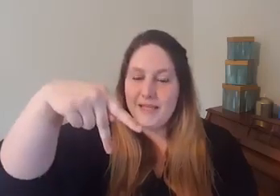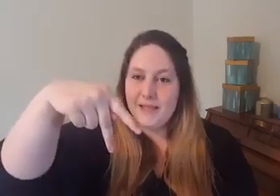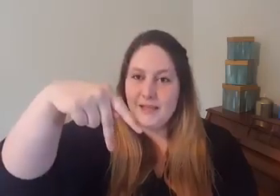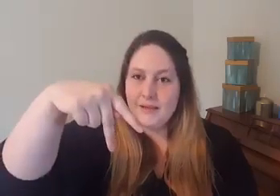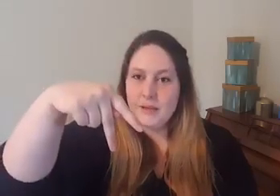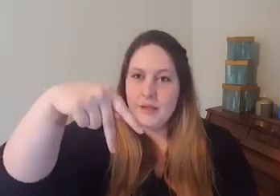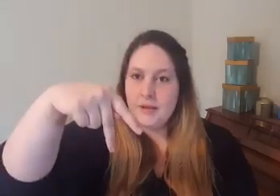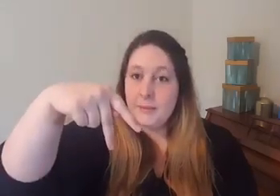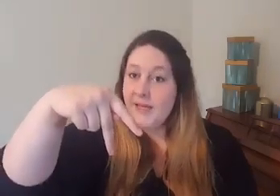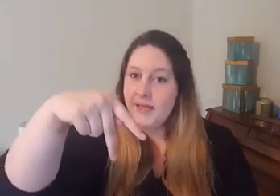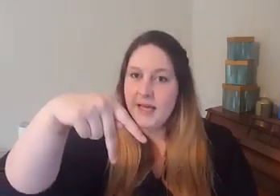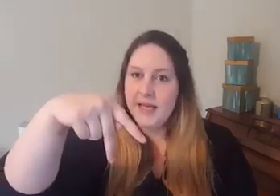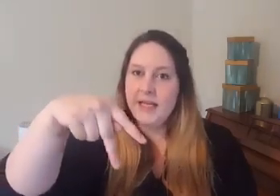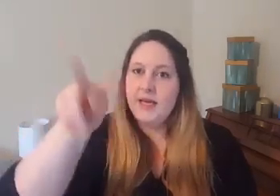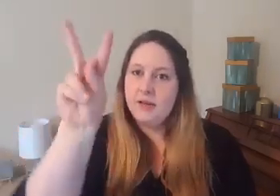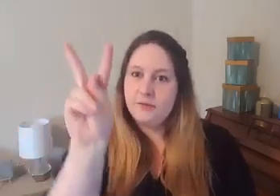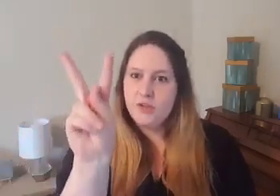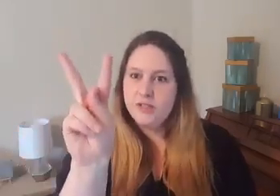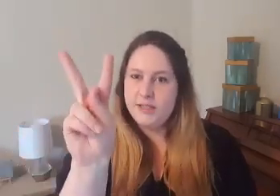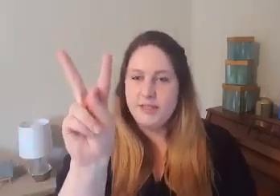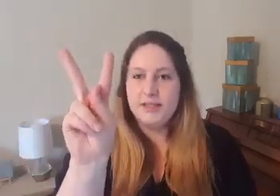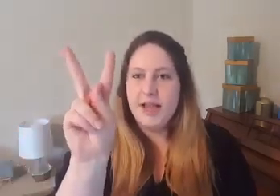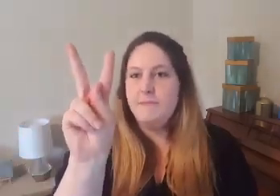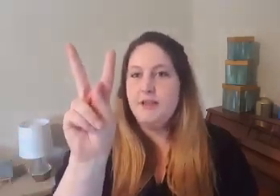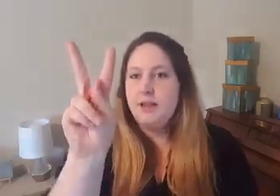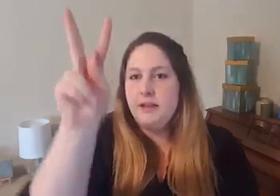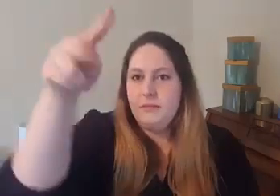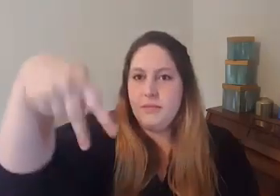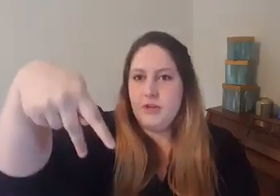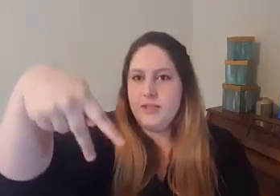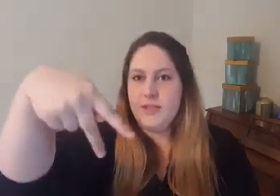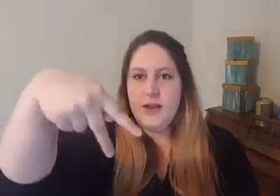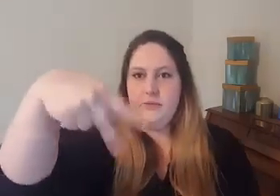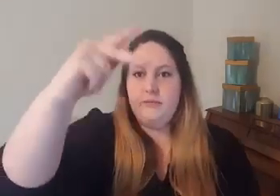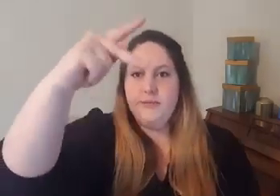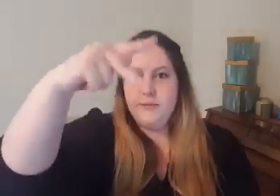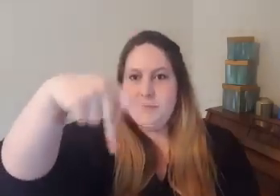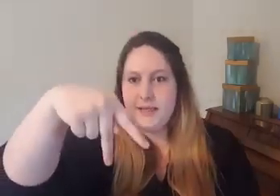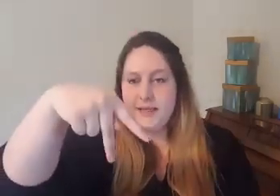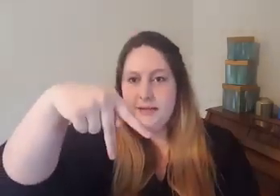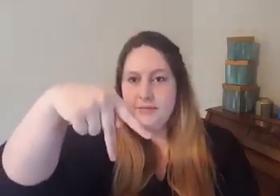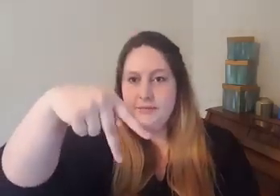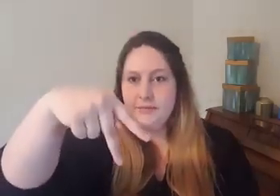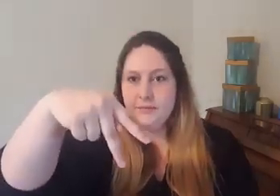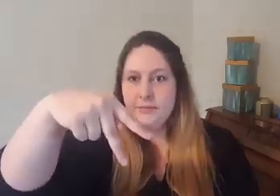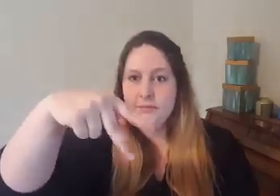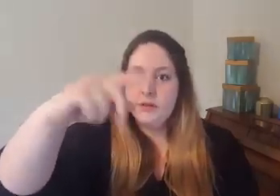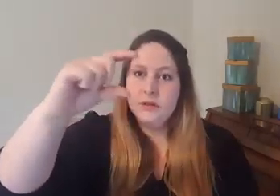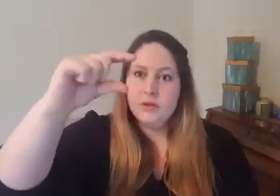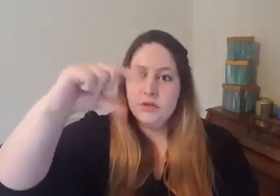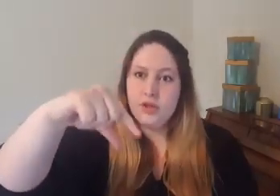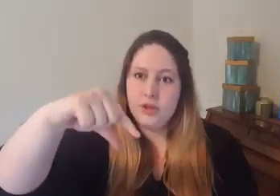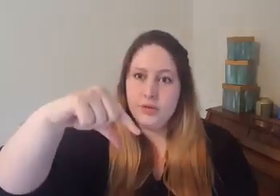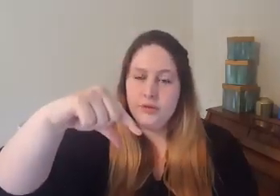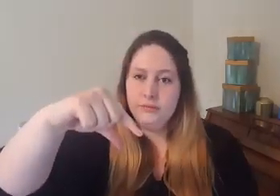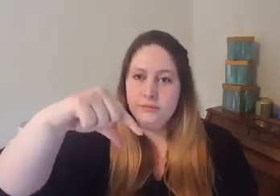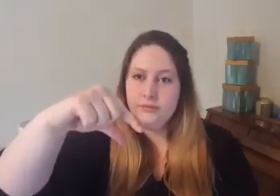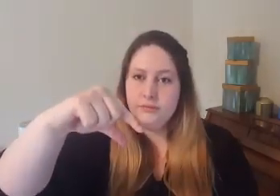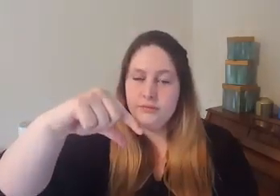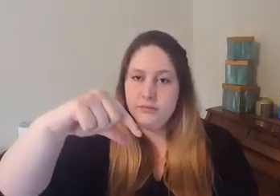P. P and K get kind of confusing. It's the same thing, but just down. So P, Q,